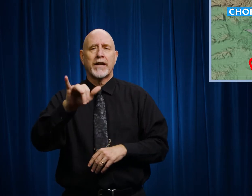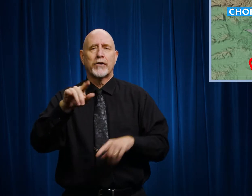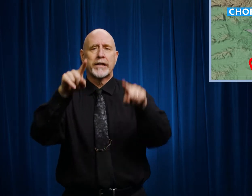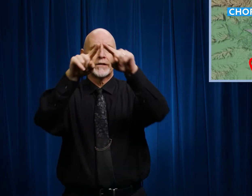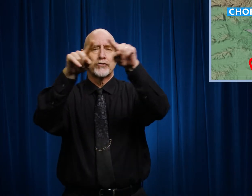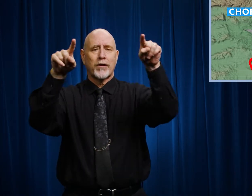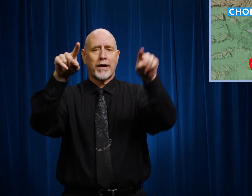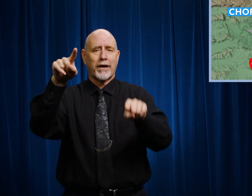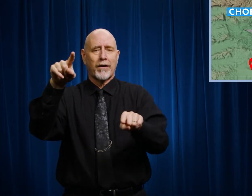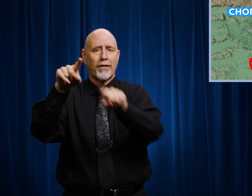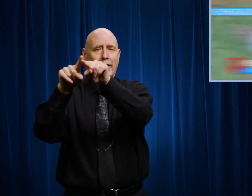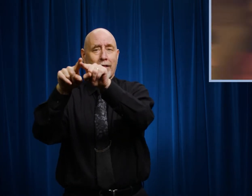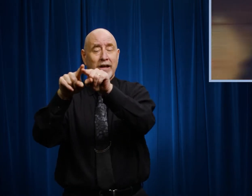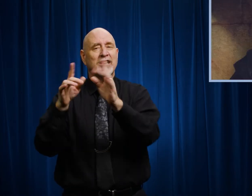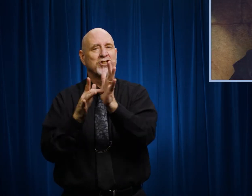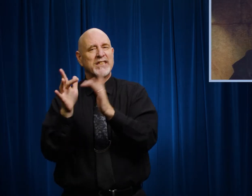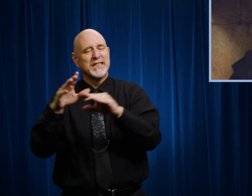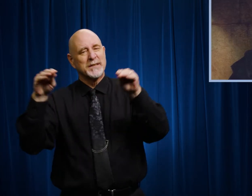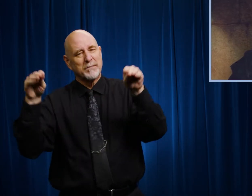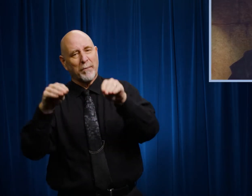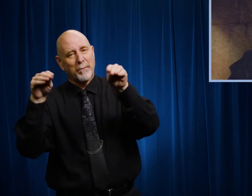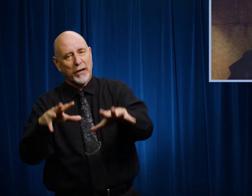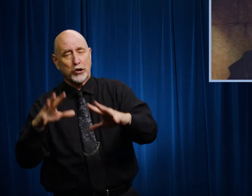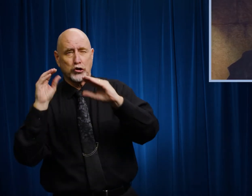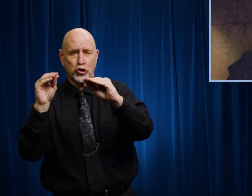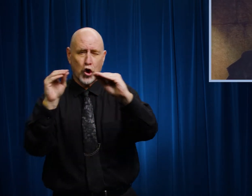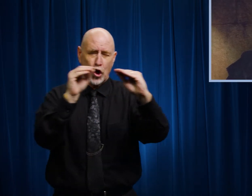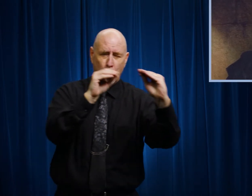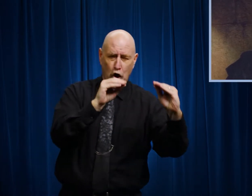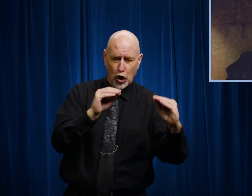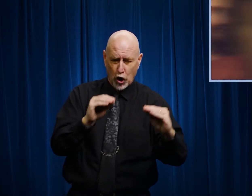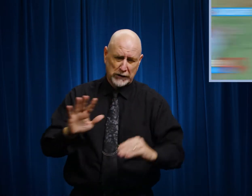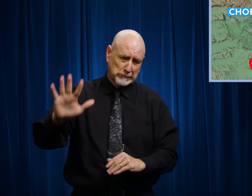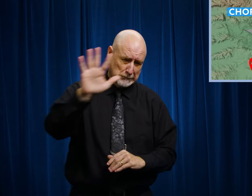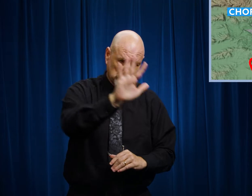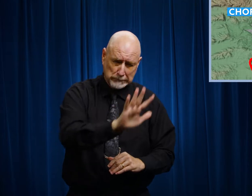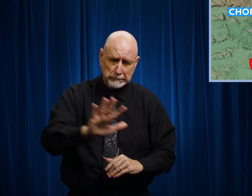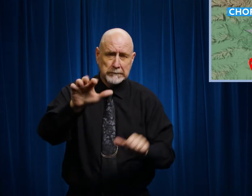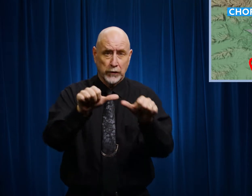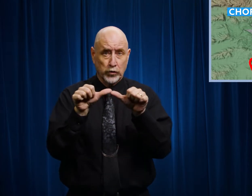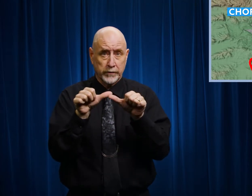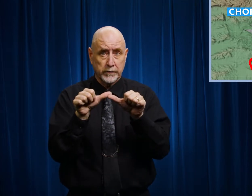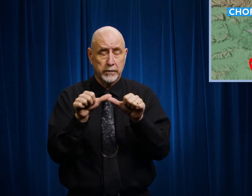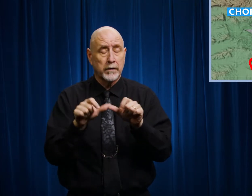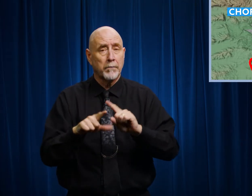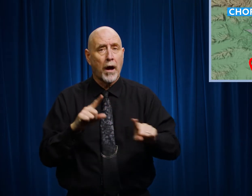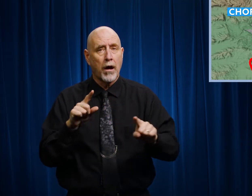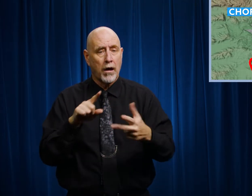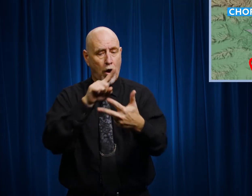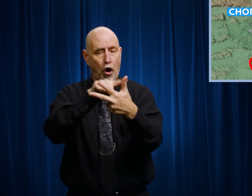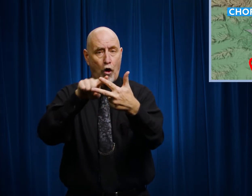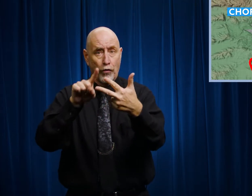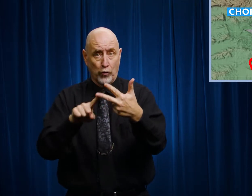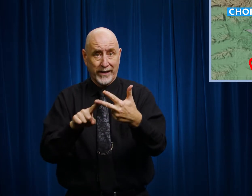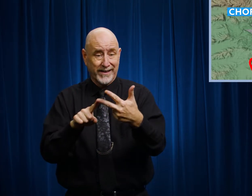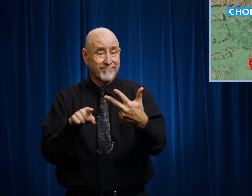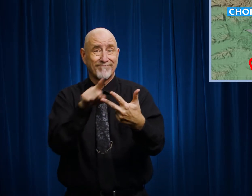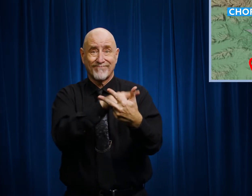triangle, places where Jesus performed many of his miracles and taught numerous lessons, and yet all three